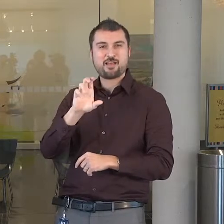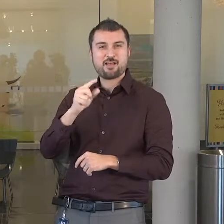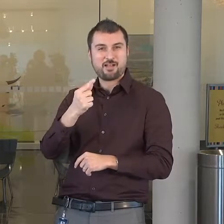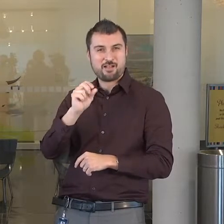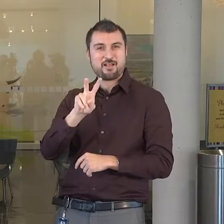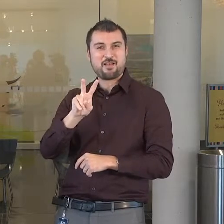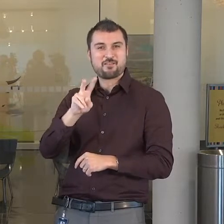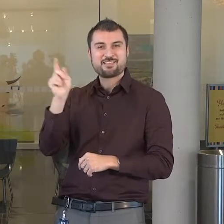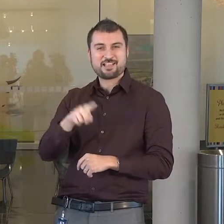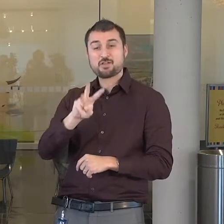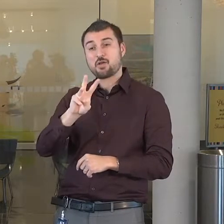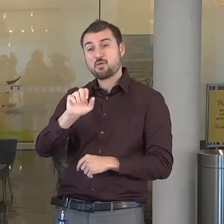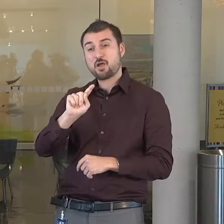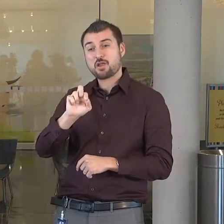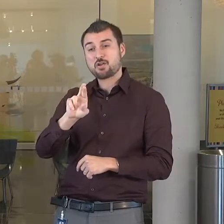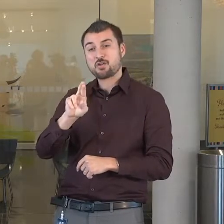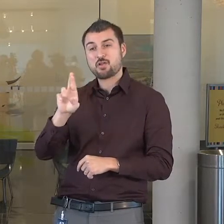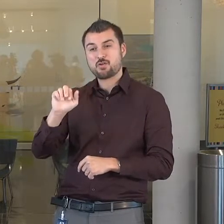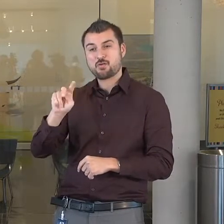wichita.gov/water rates.